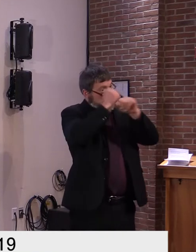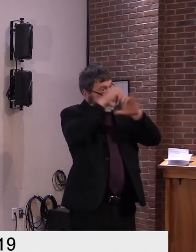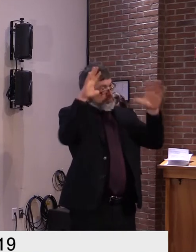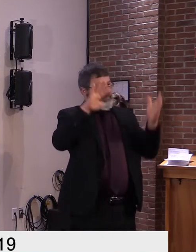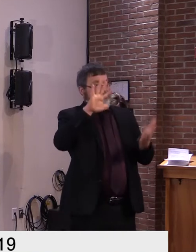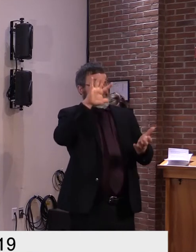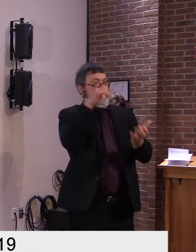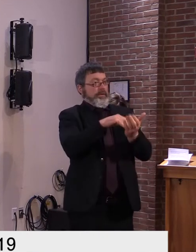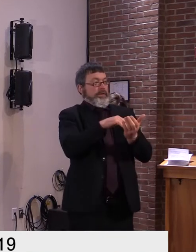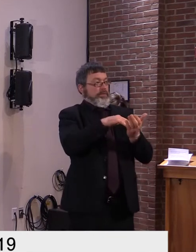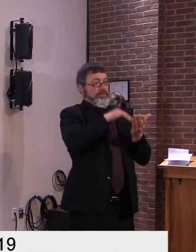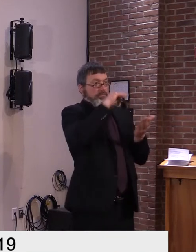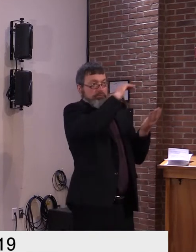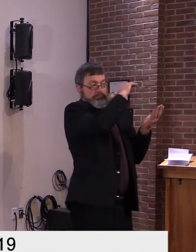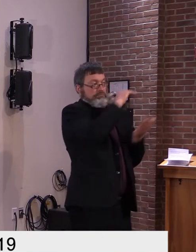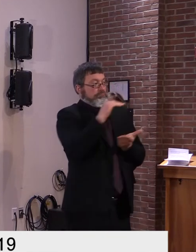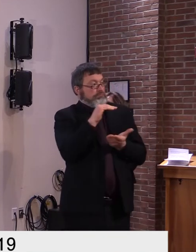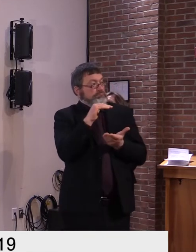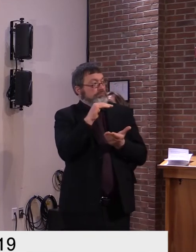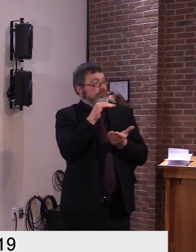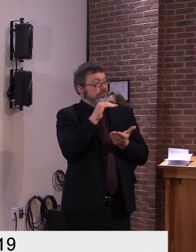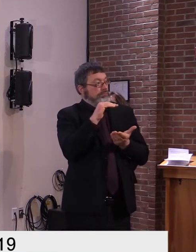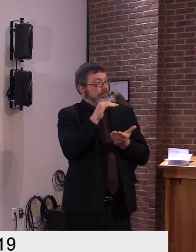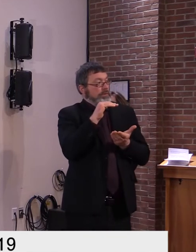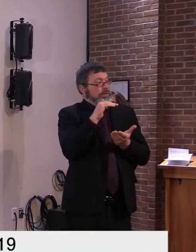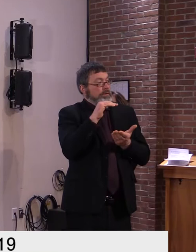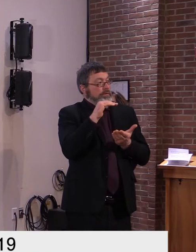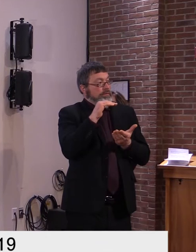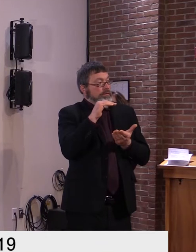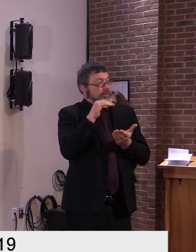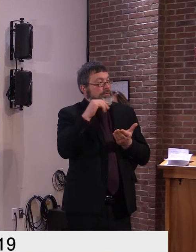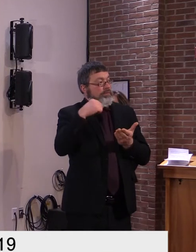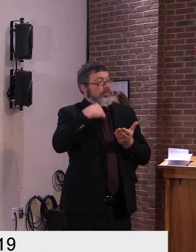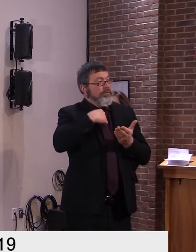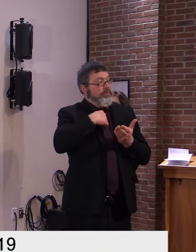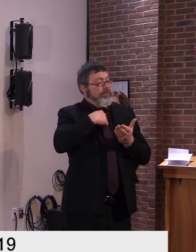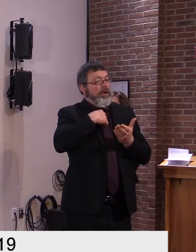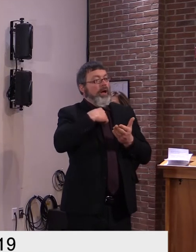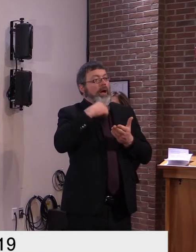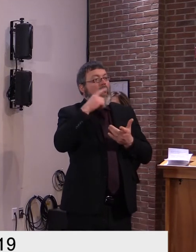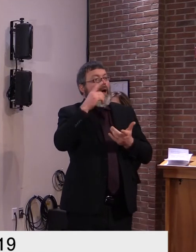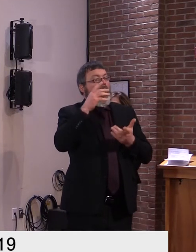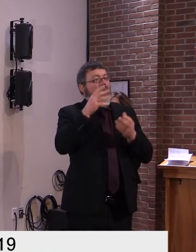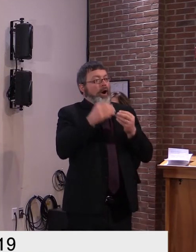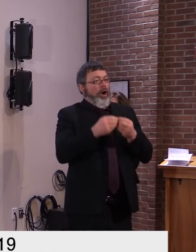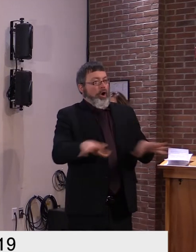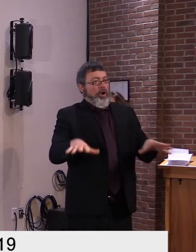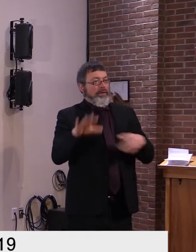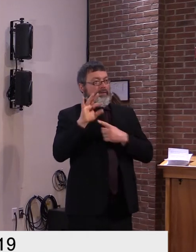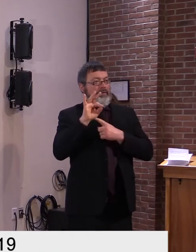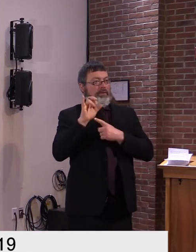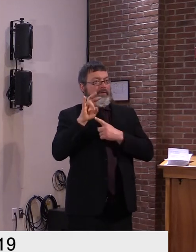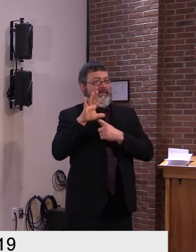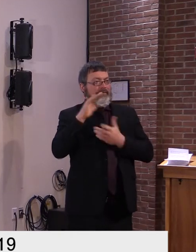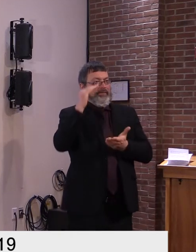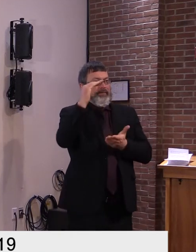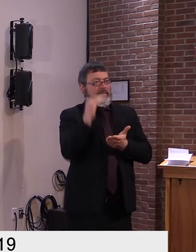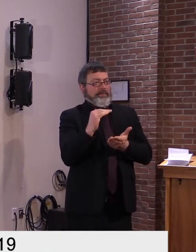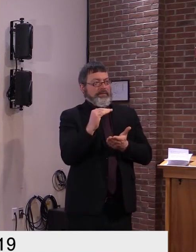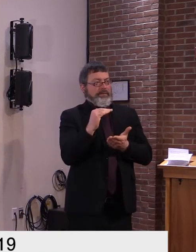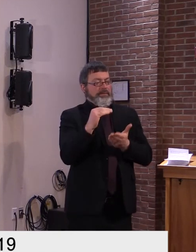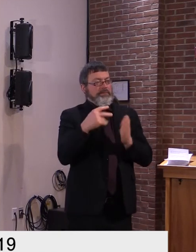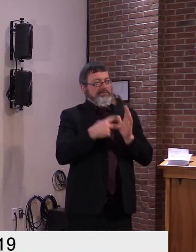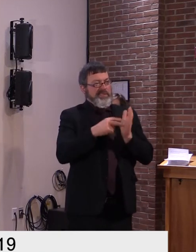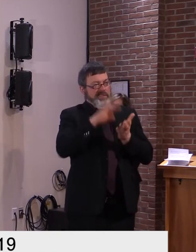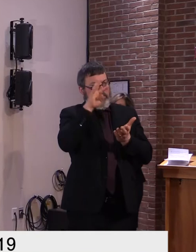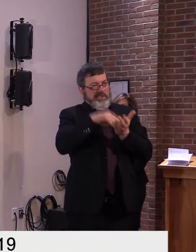of the doses. It just means it won't be coming when we expected. If I do some quick math, standing here,